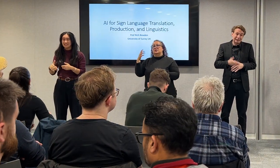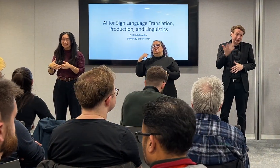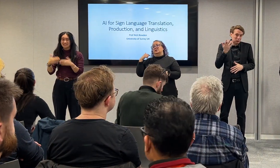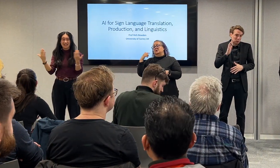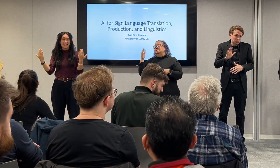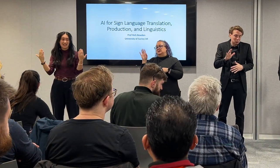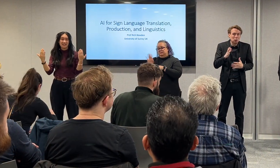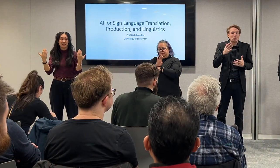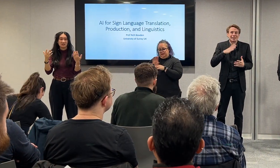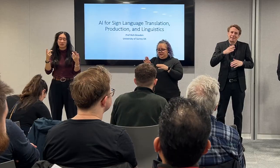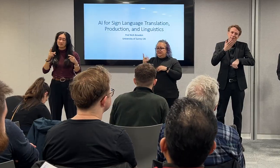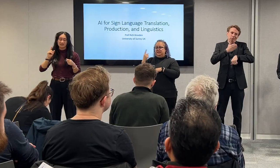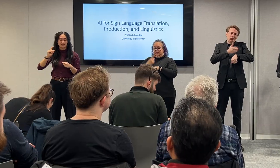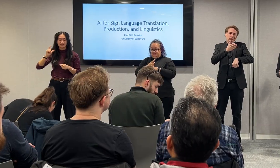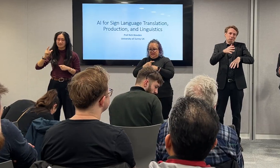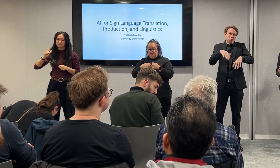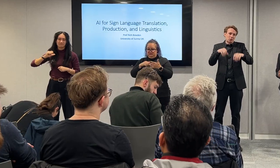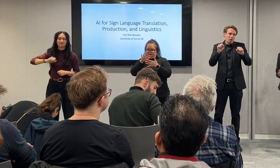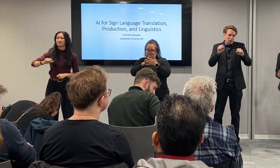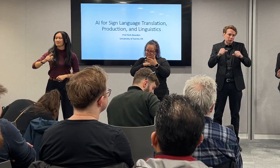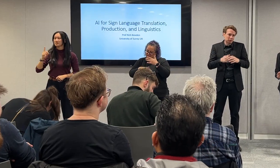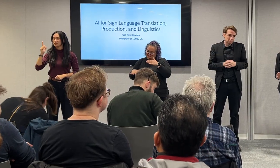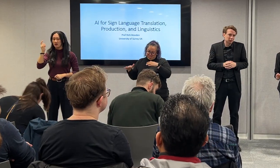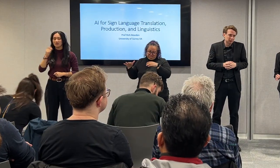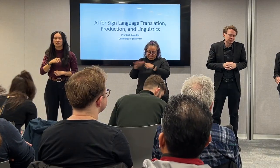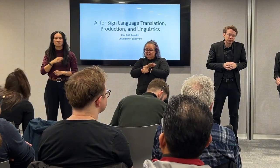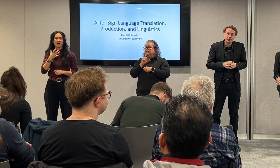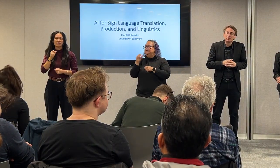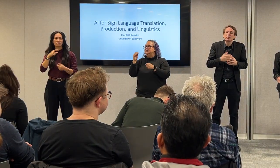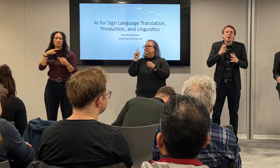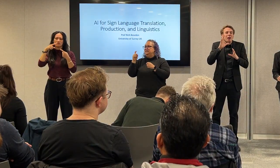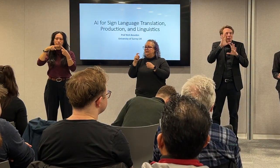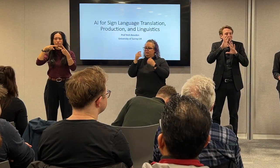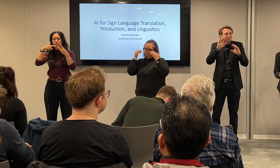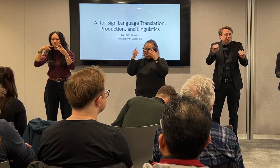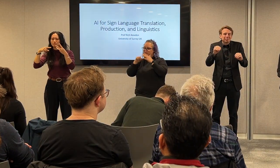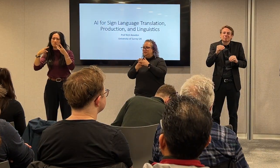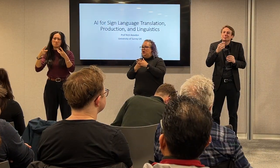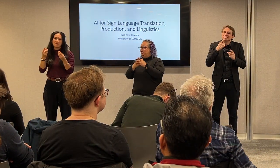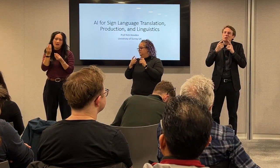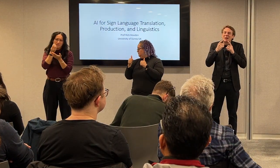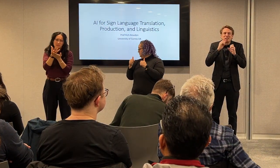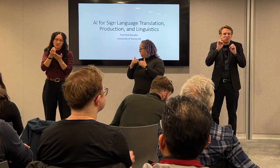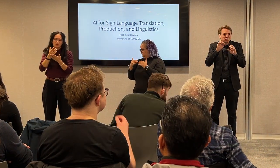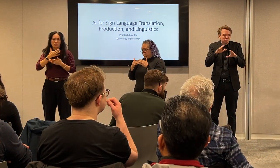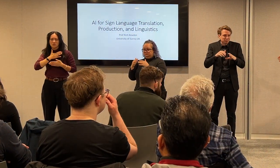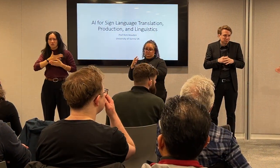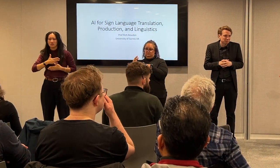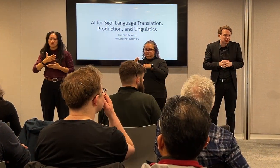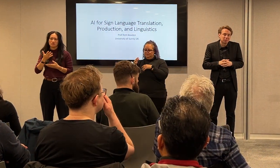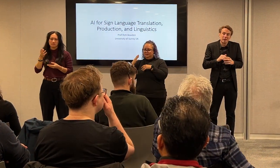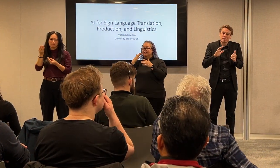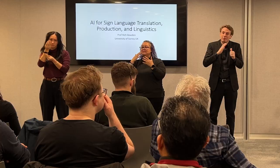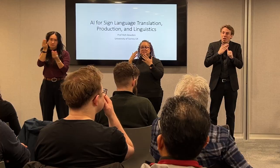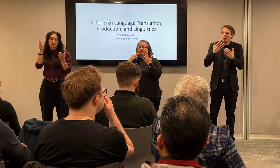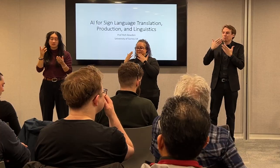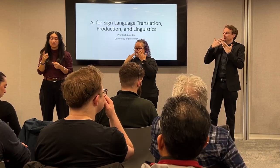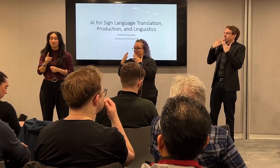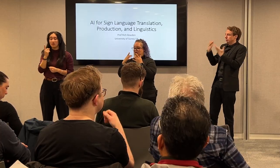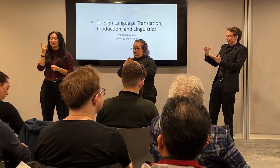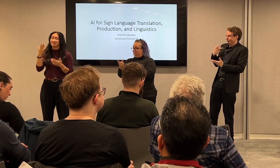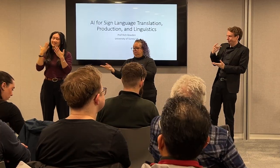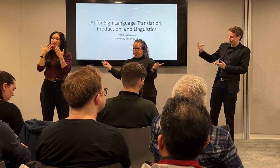started straight away. Just a few points. I just want to say, first of all, huge thank you to our interpreting